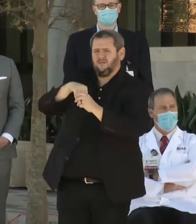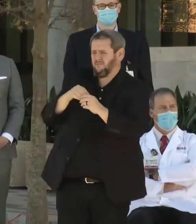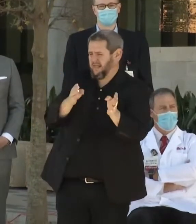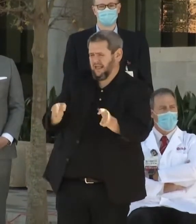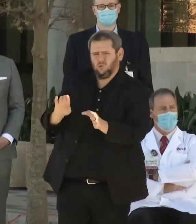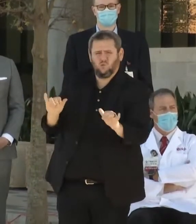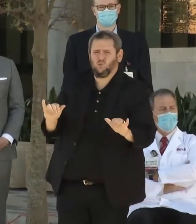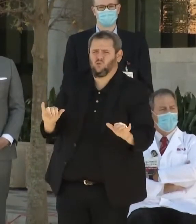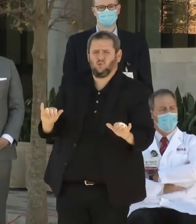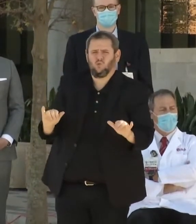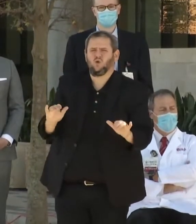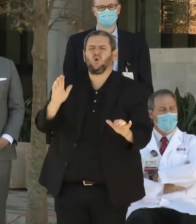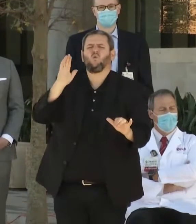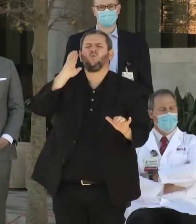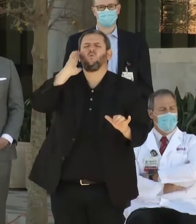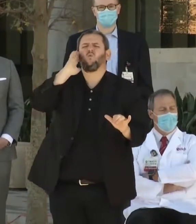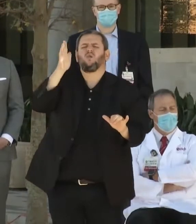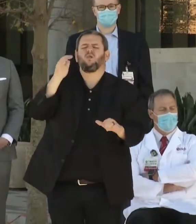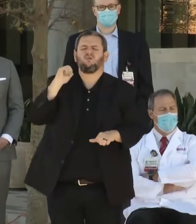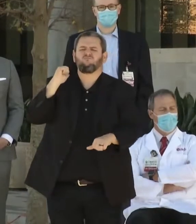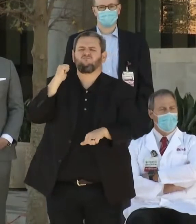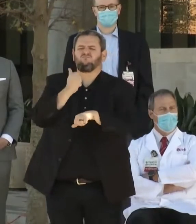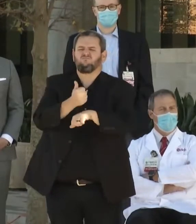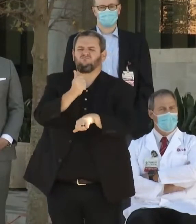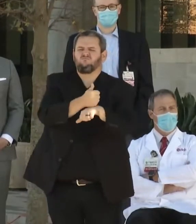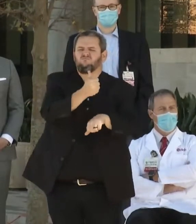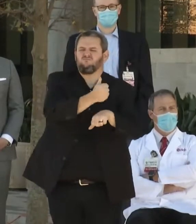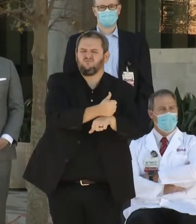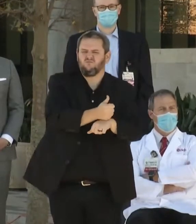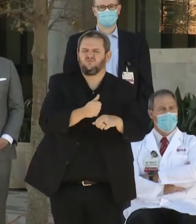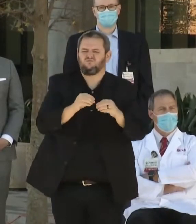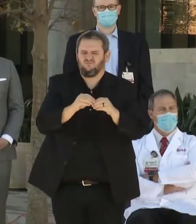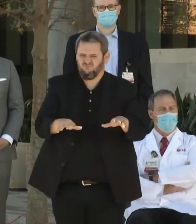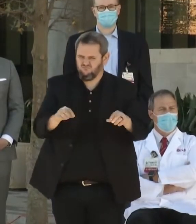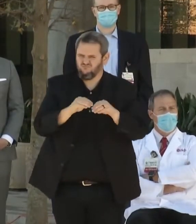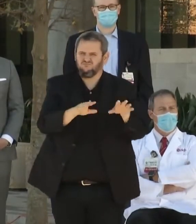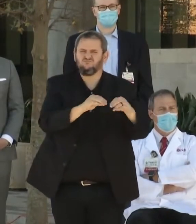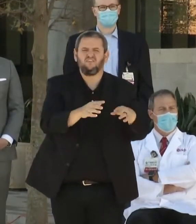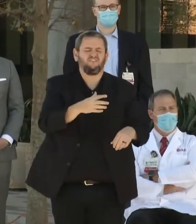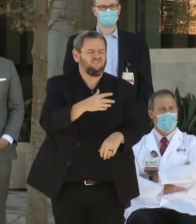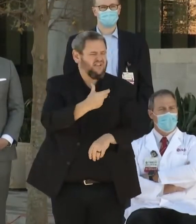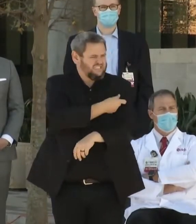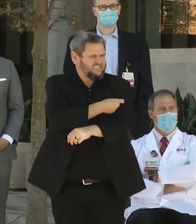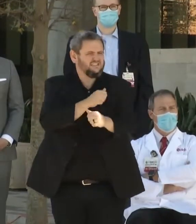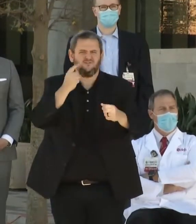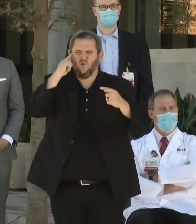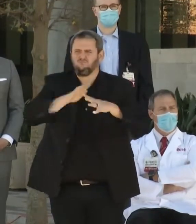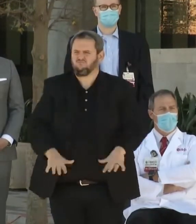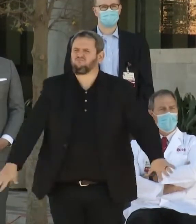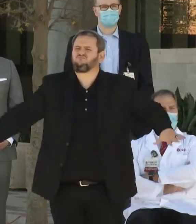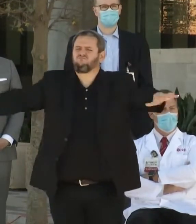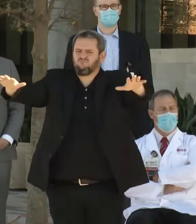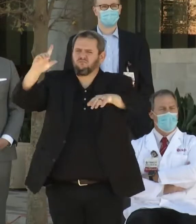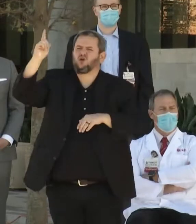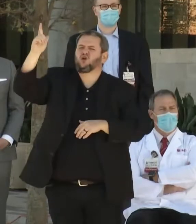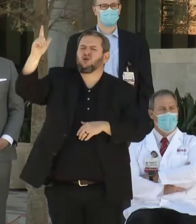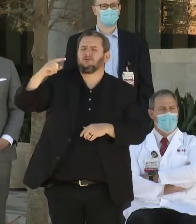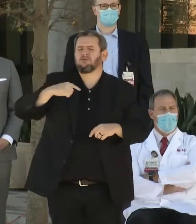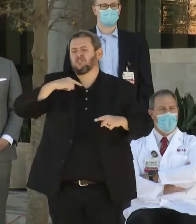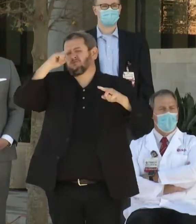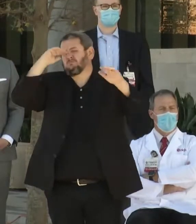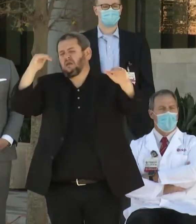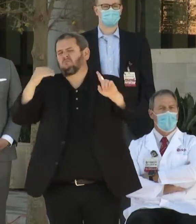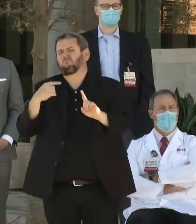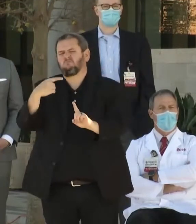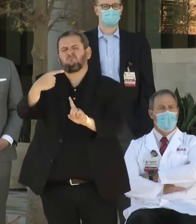state. We are expecting the first vaccine to be available within a month. We have been preparing for this for 6 months, and there are